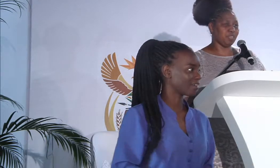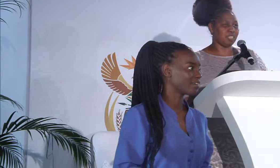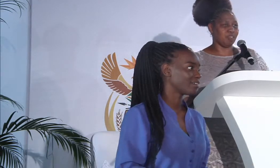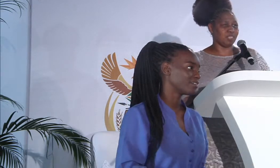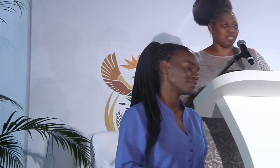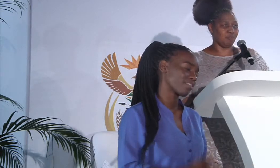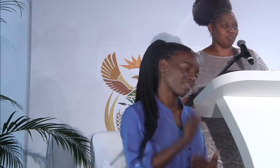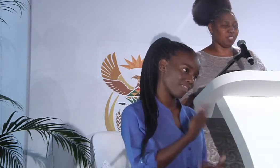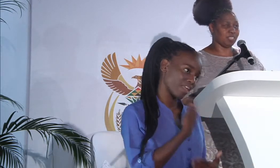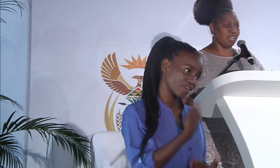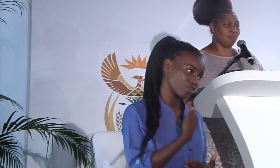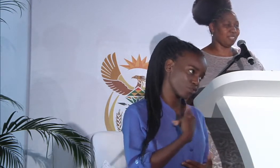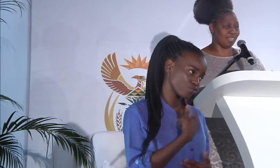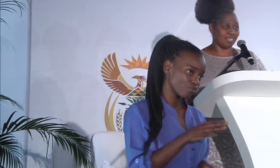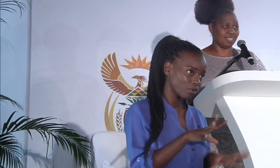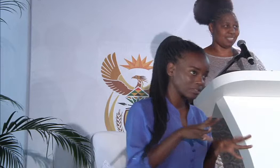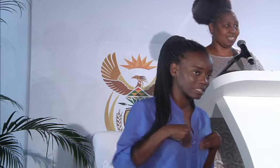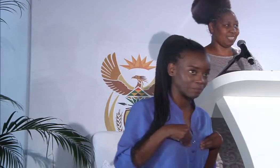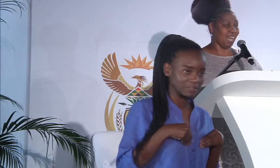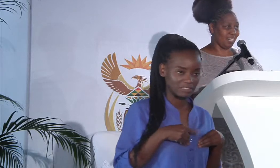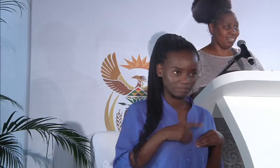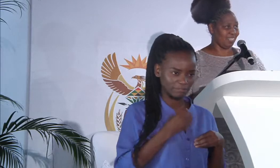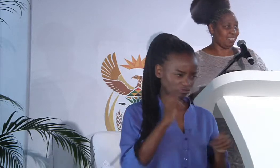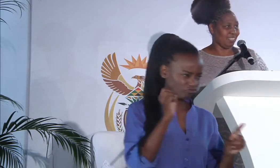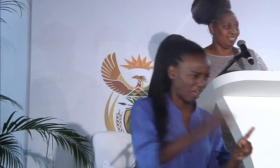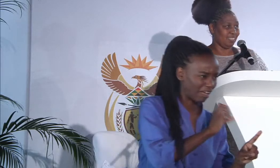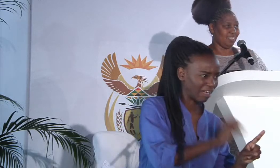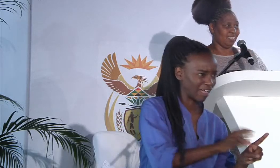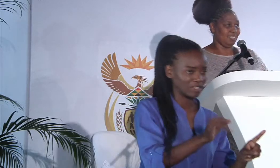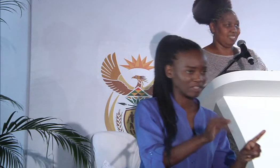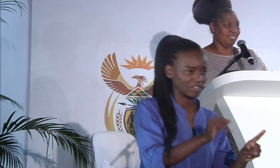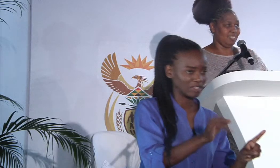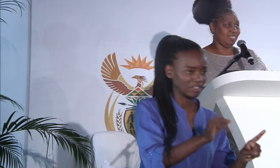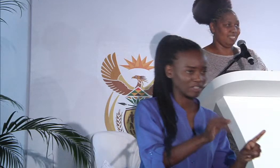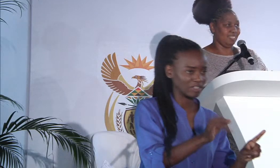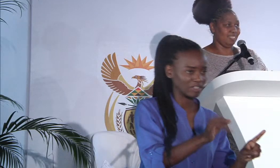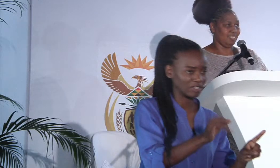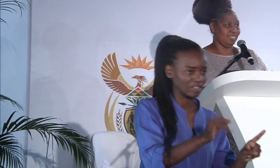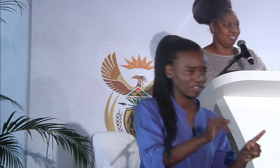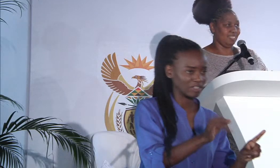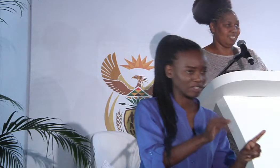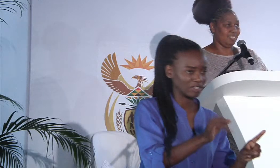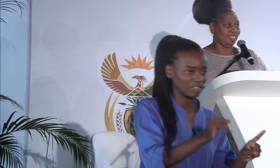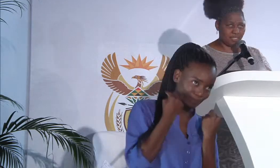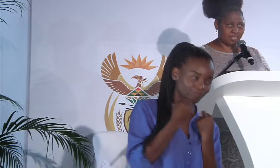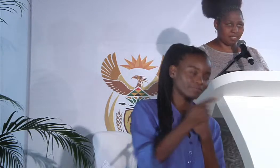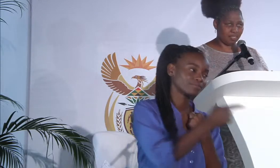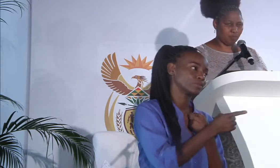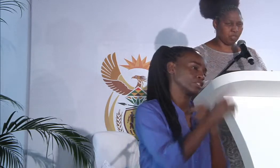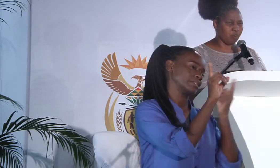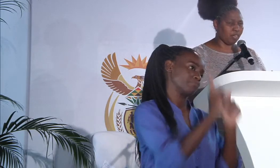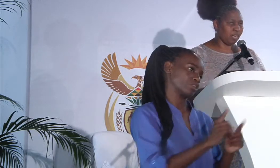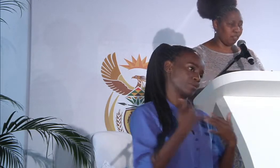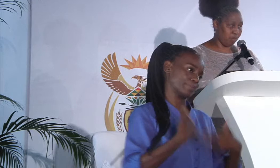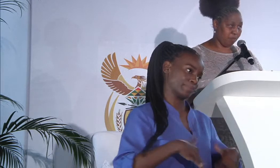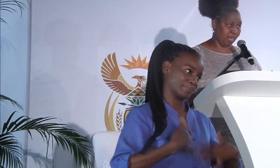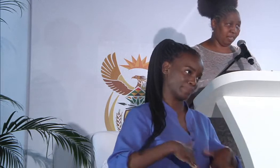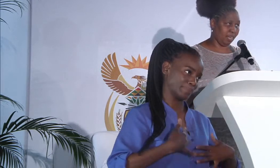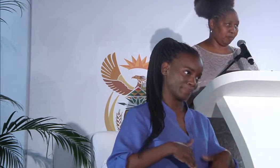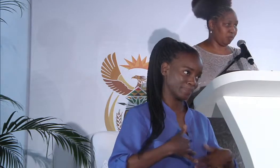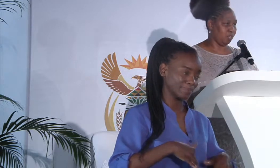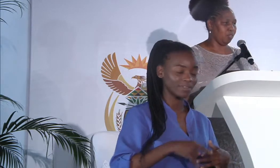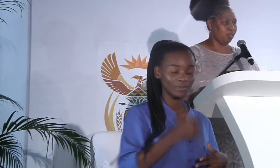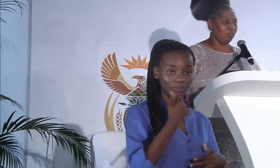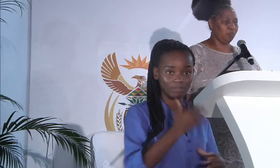and shout at them all the time as I get these things done. You're really special guys, and we talk and we plan